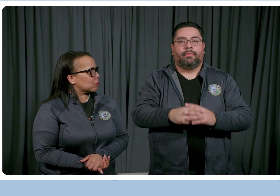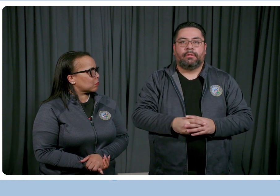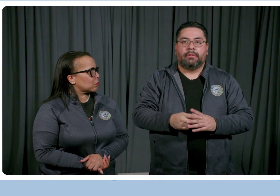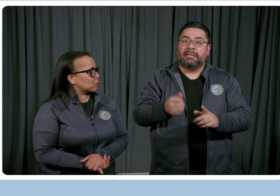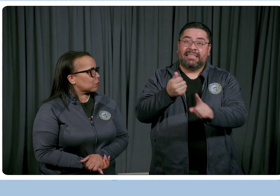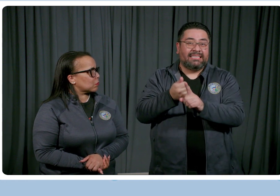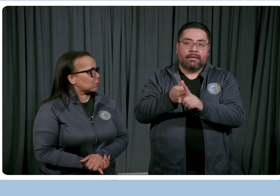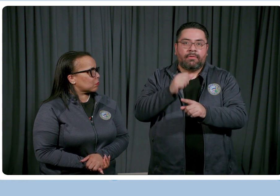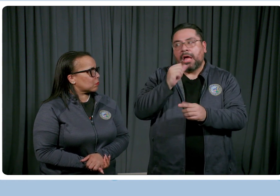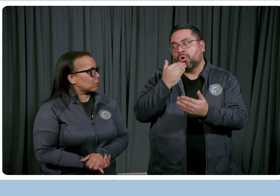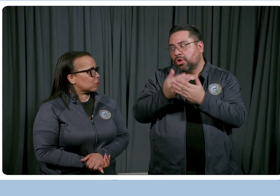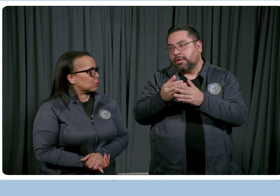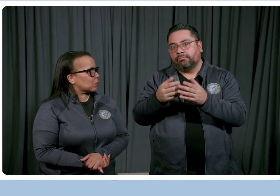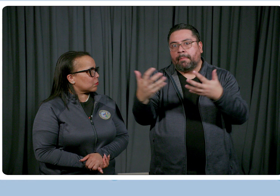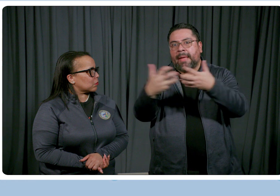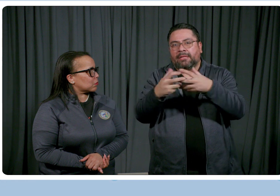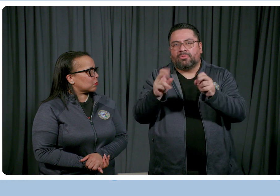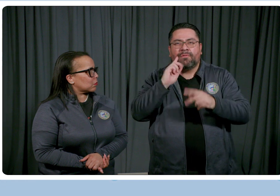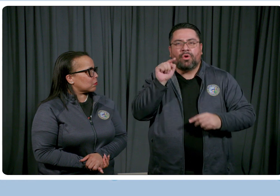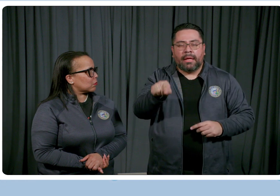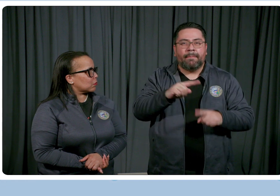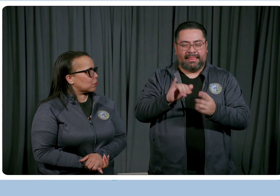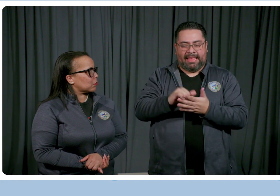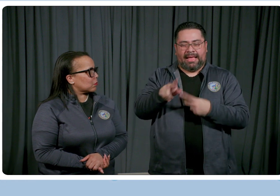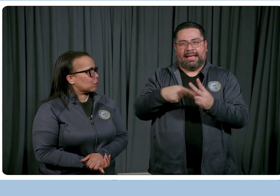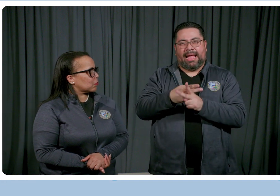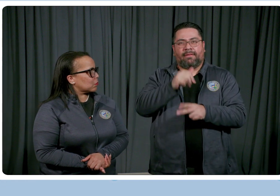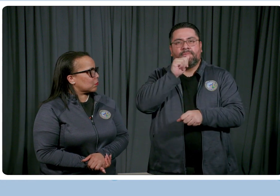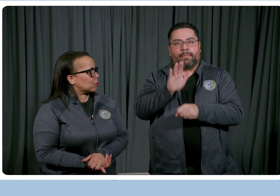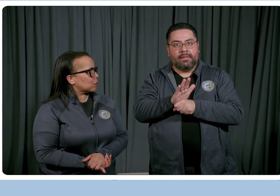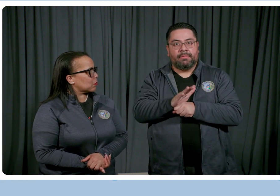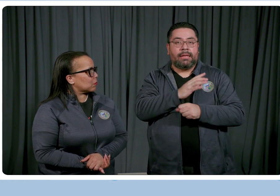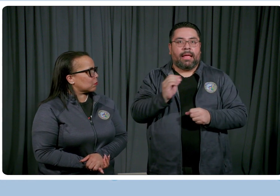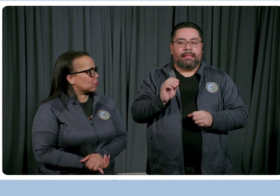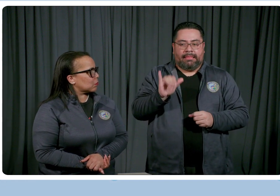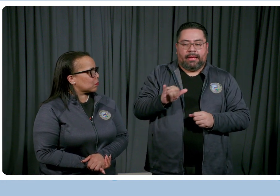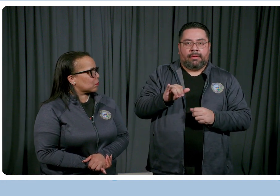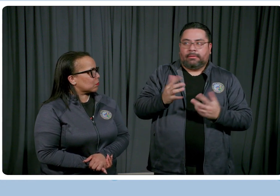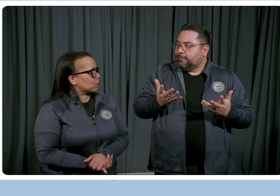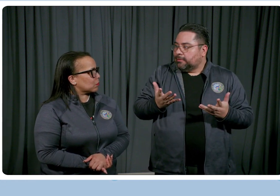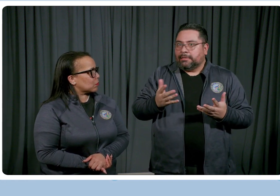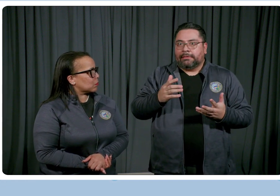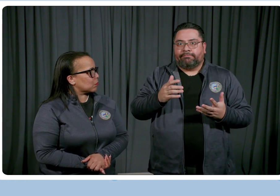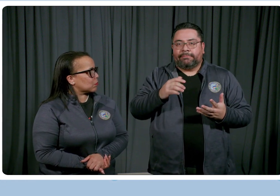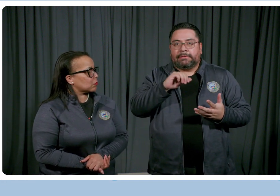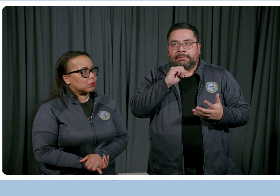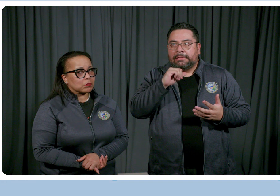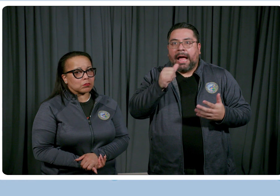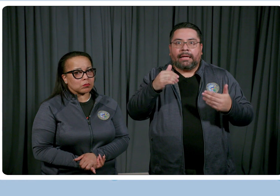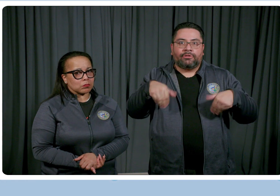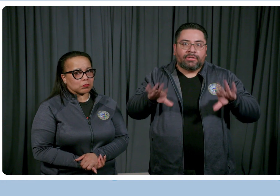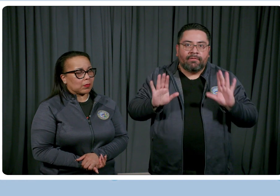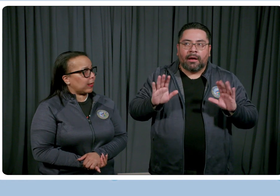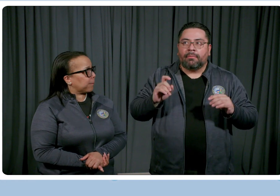happen. That didn't end up being the right opportunity, but that kind of commitment and that ability to, kind of the